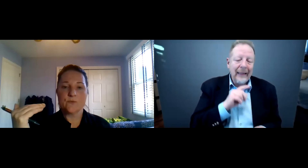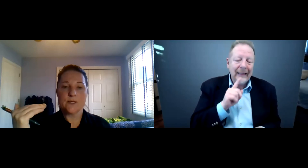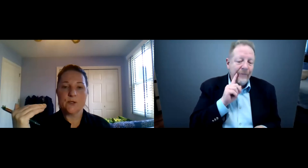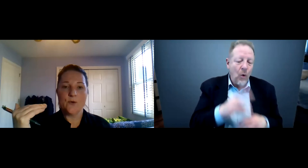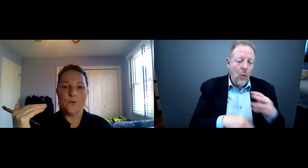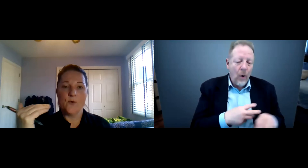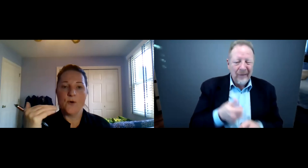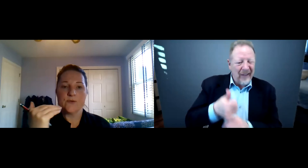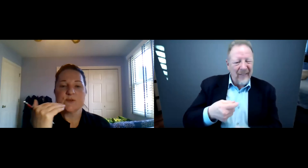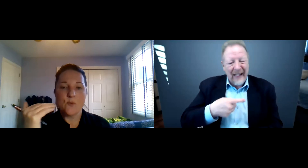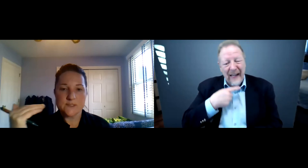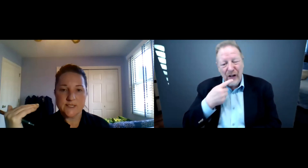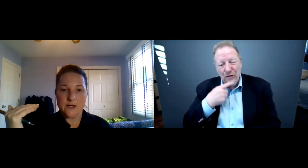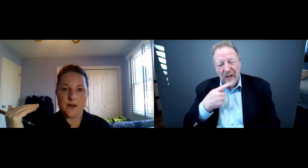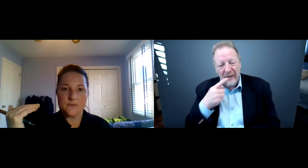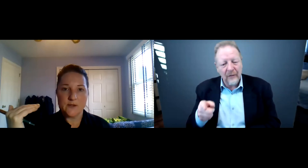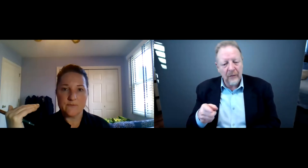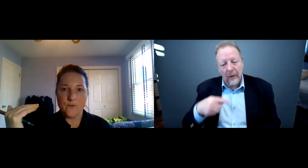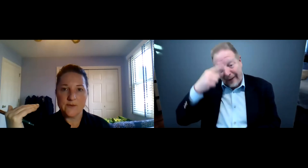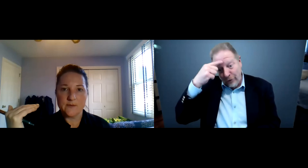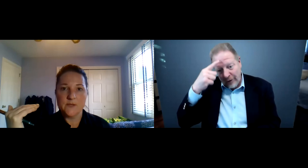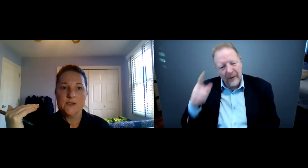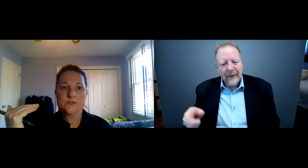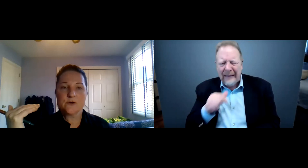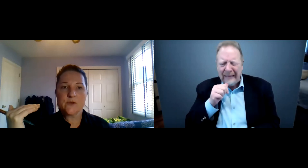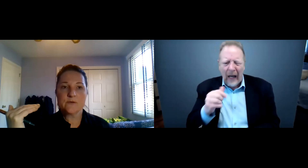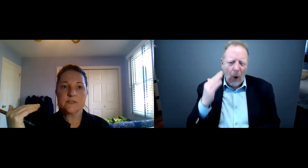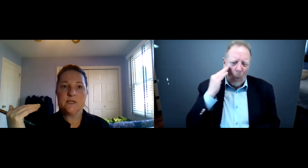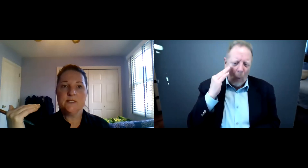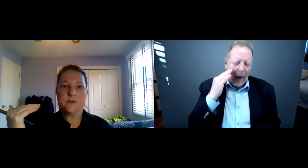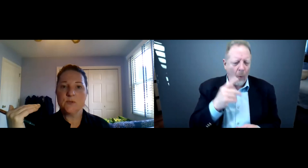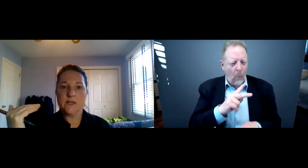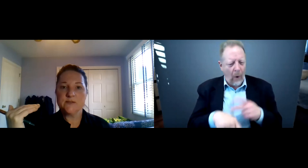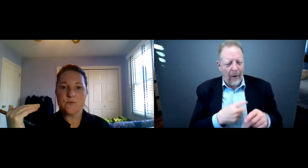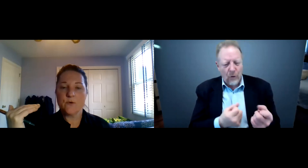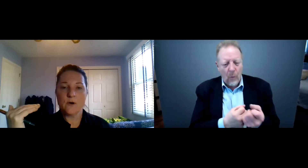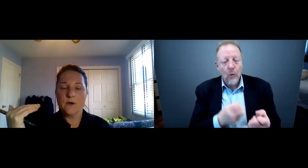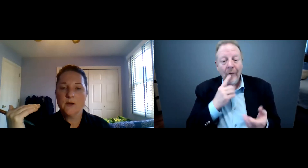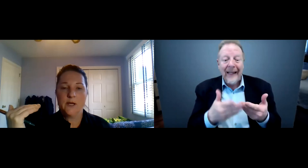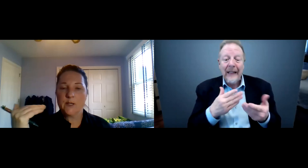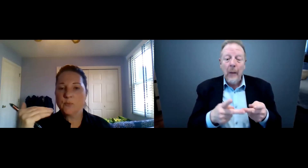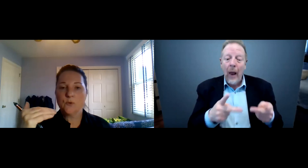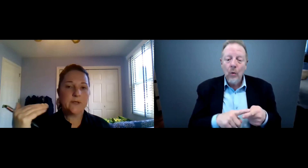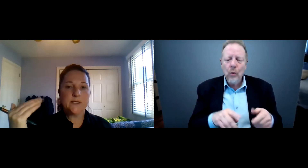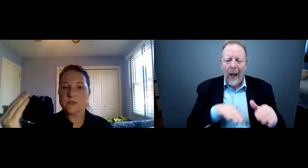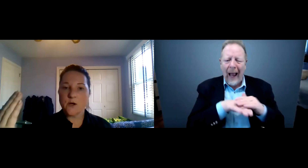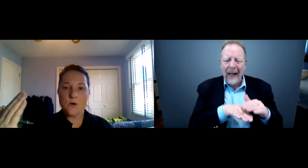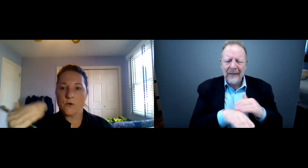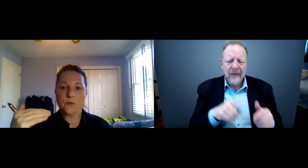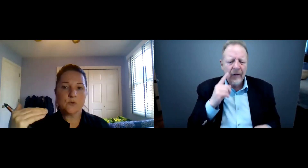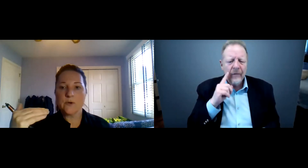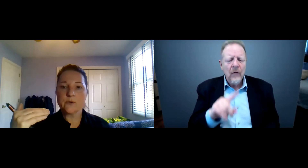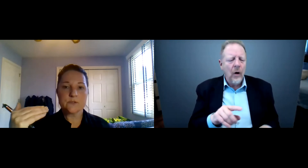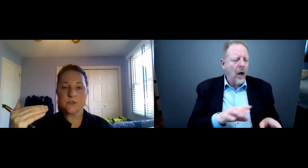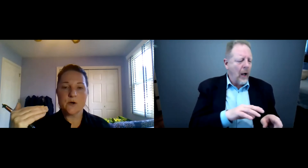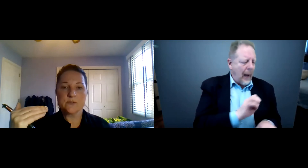world don't really know all the supports that are out there for them. So if there was an easy place for an employee to go